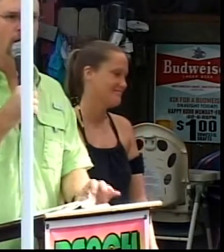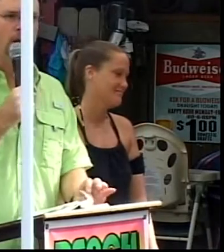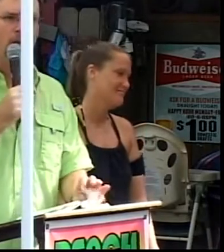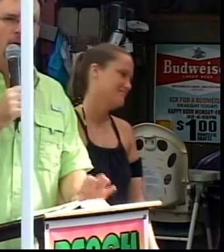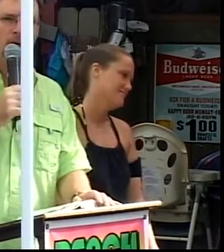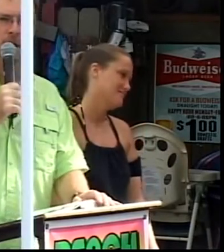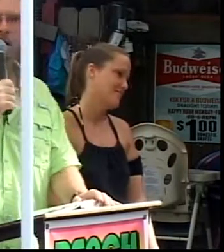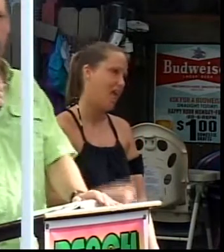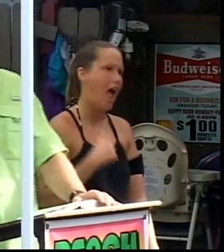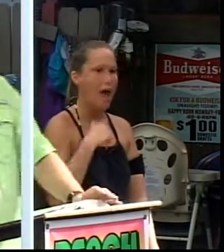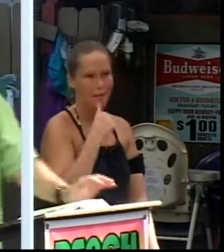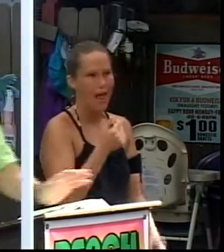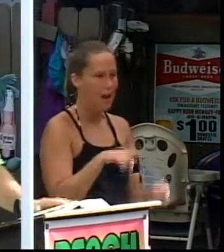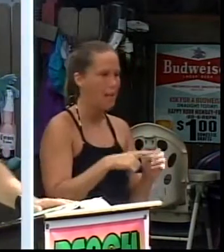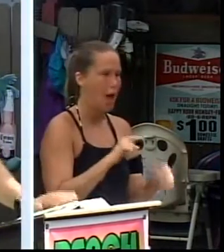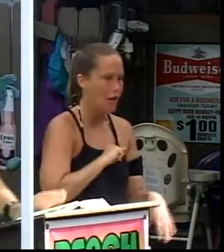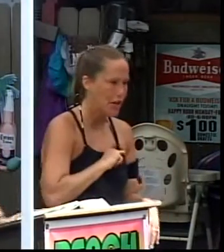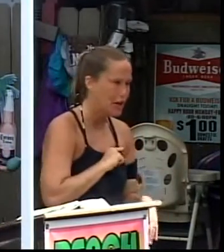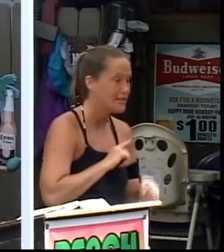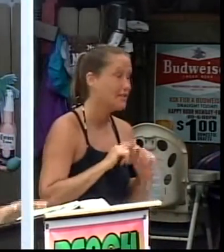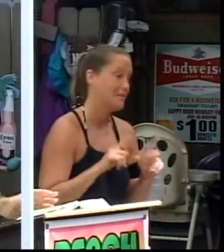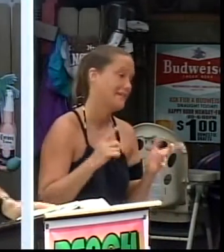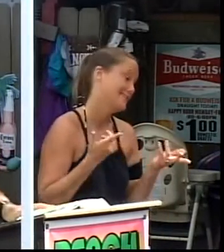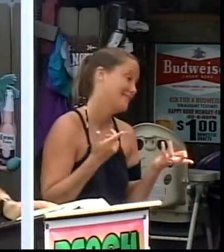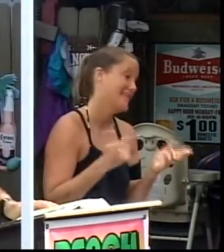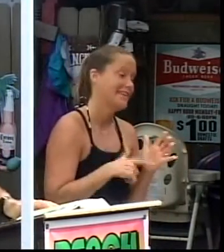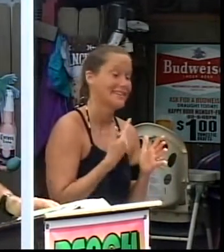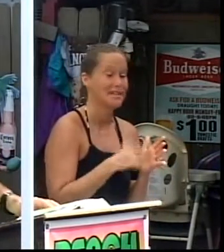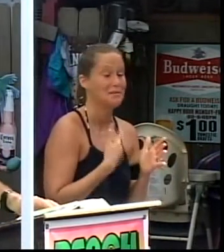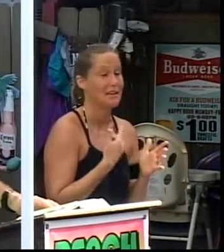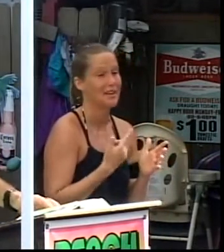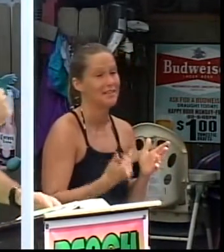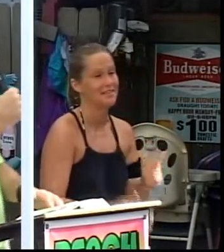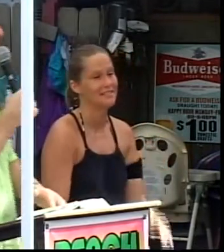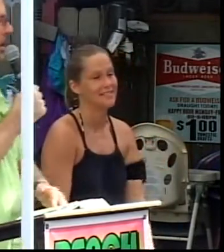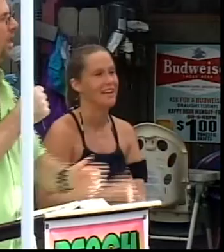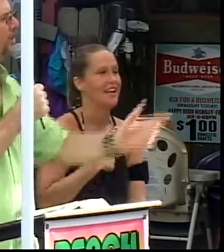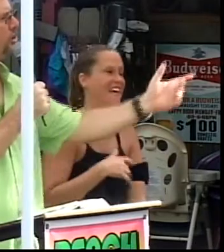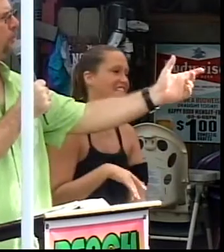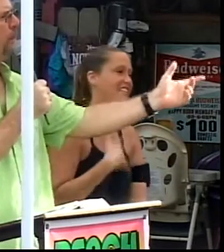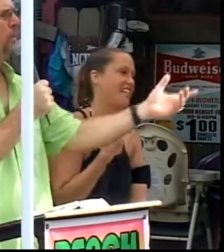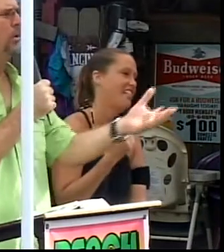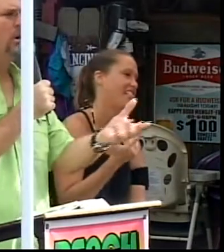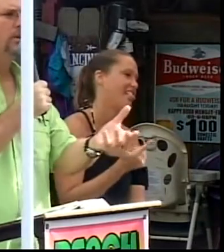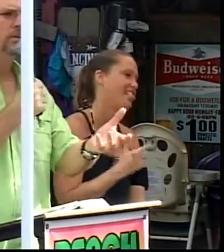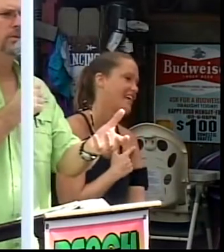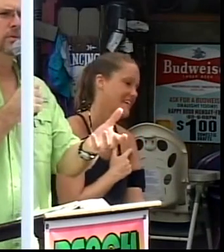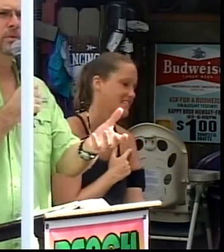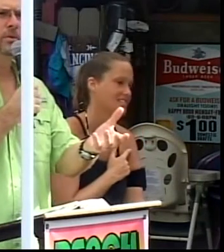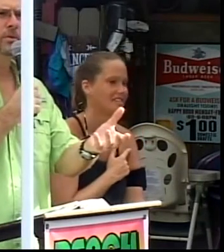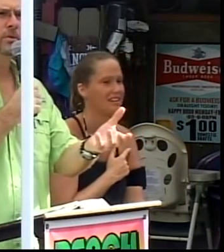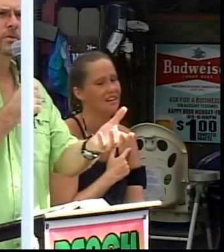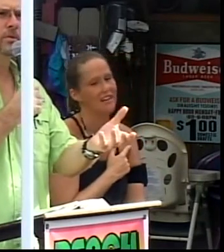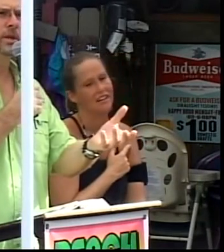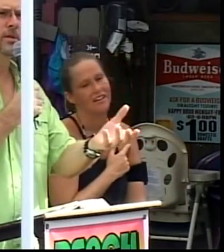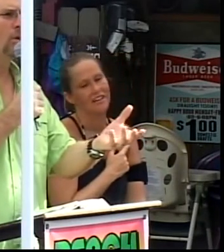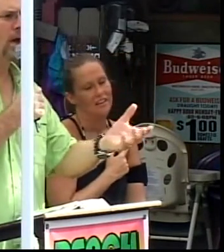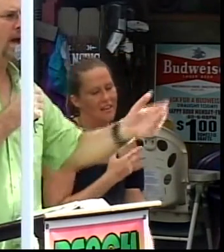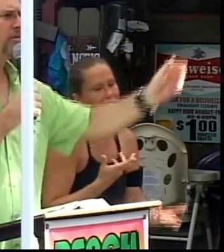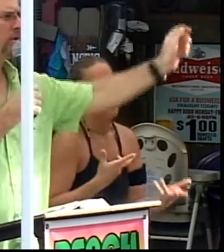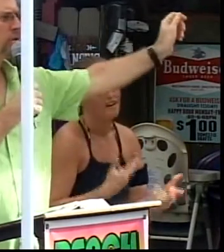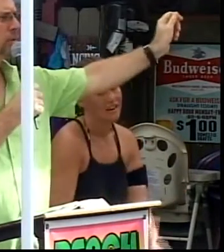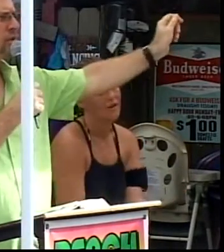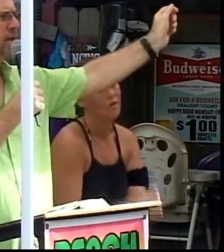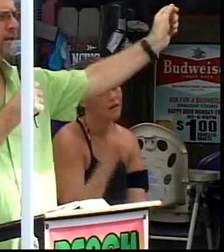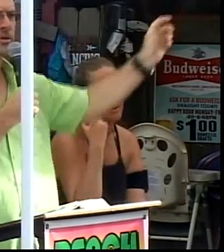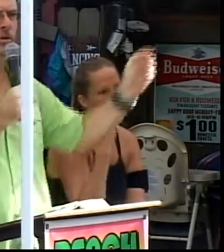today. I'd rather just be lazy today. I got to go do it. And there's people that don't